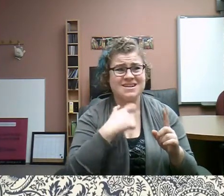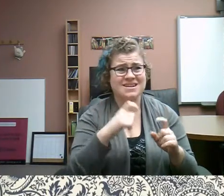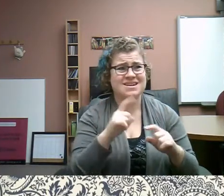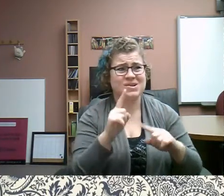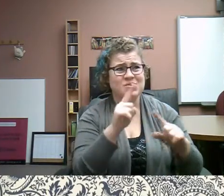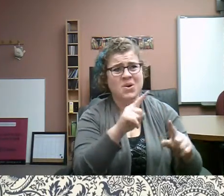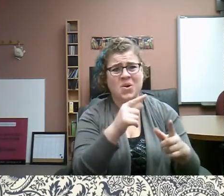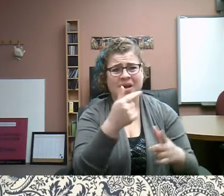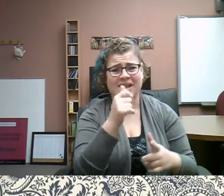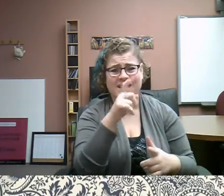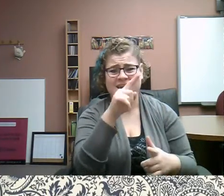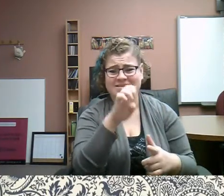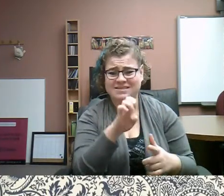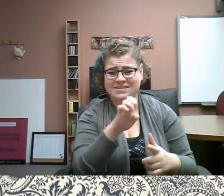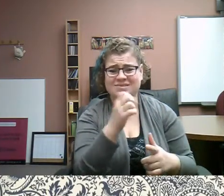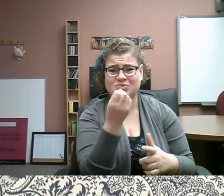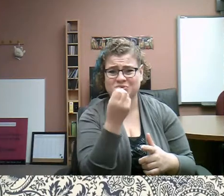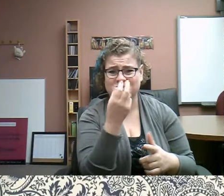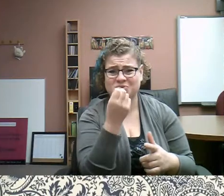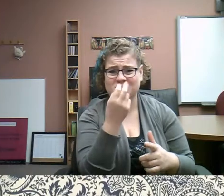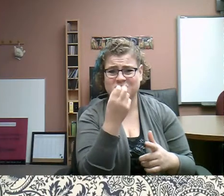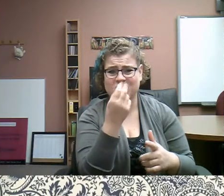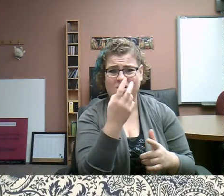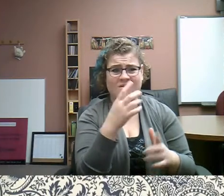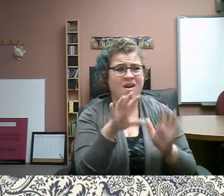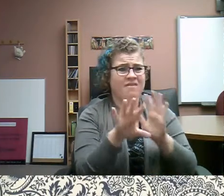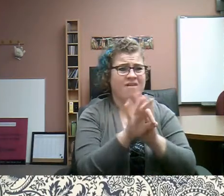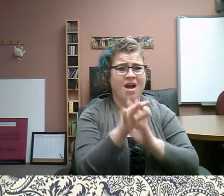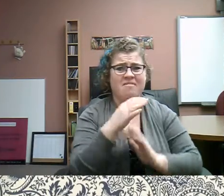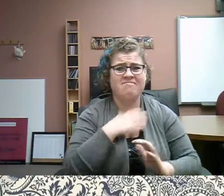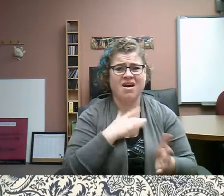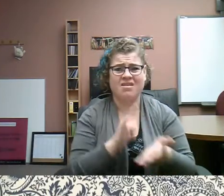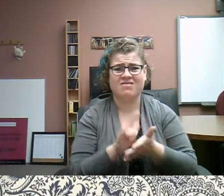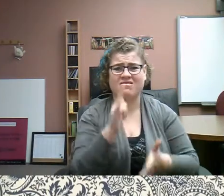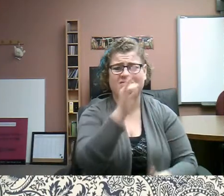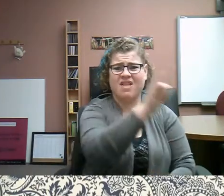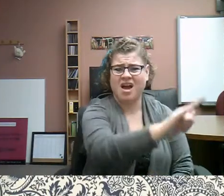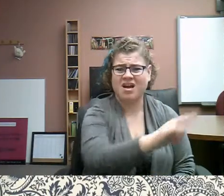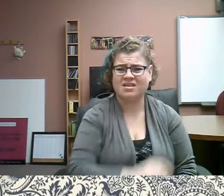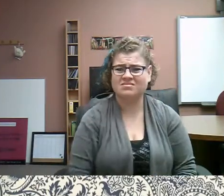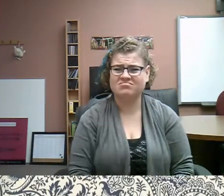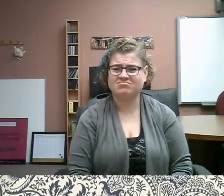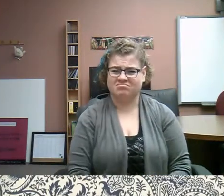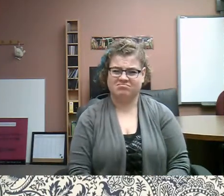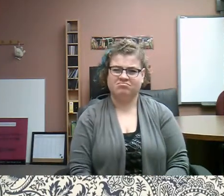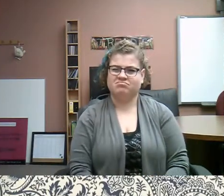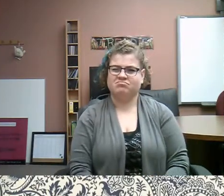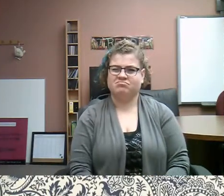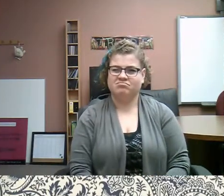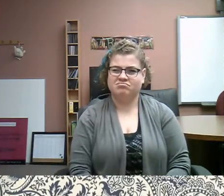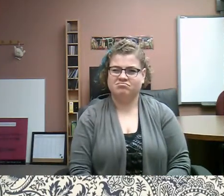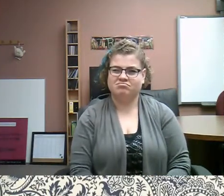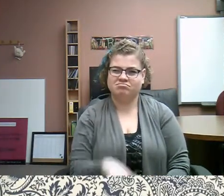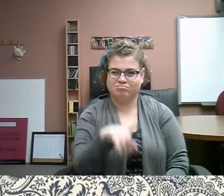But if I was to say, I have to go to gate number 12 to find my fly,